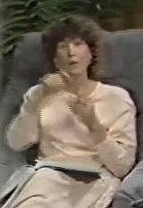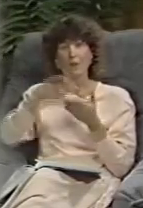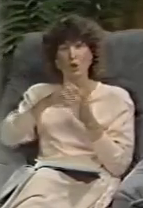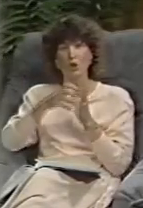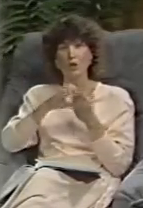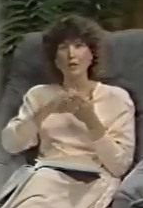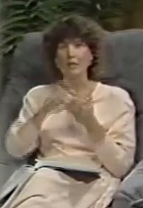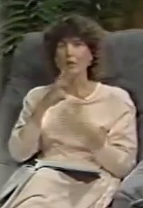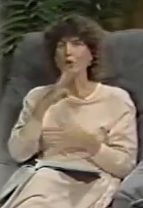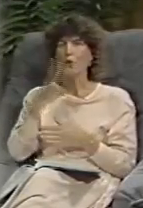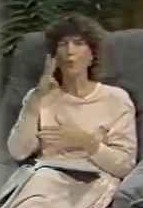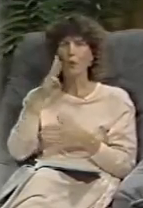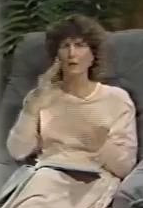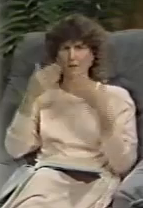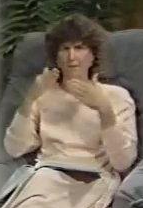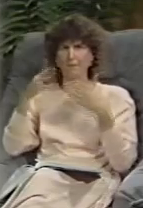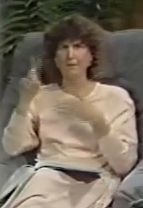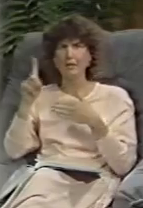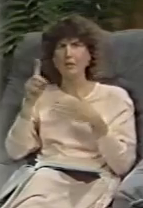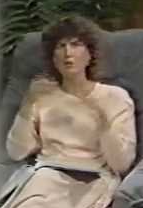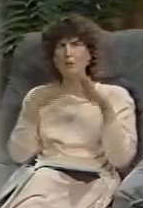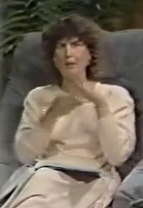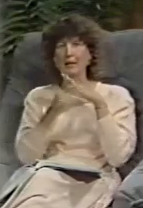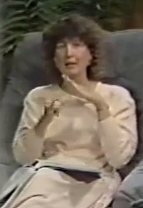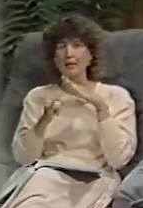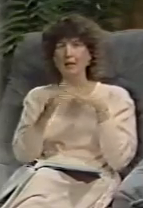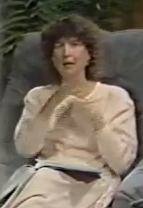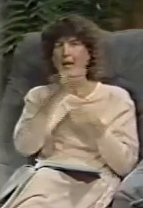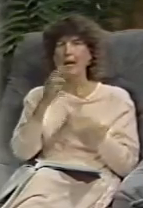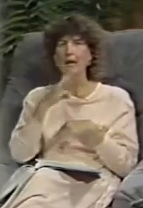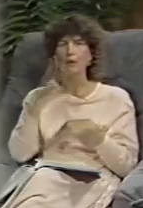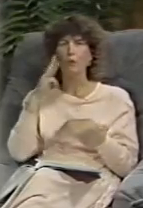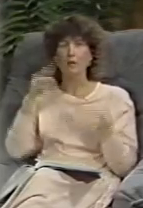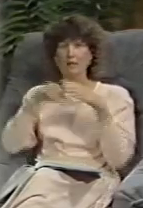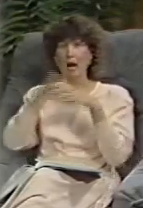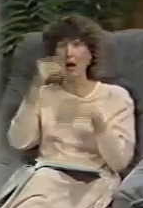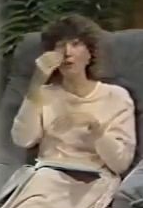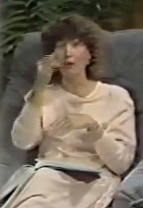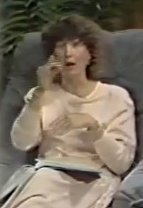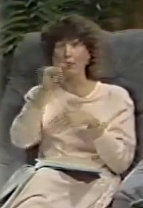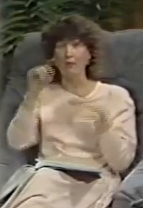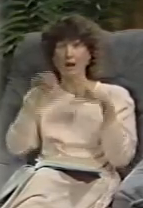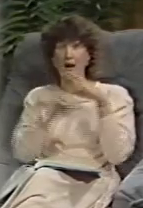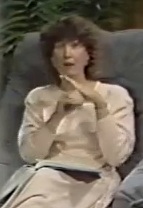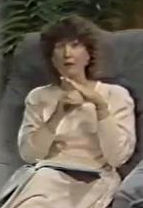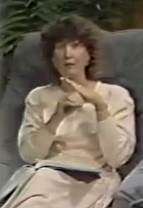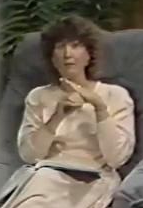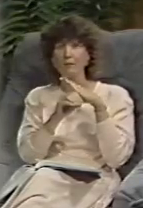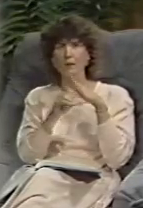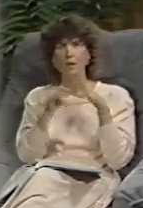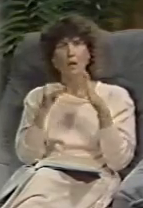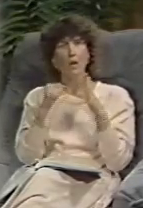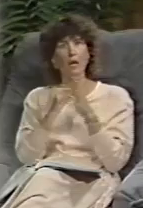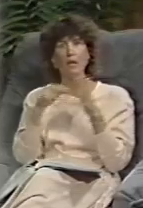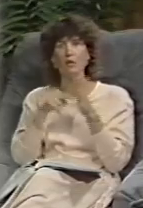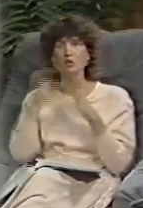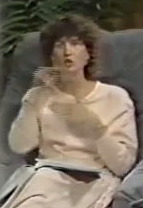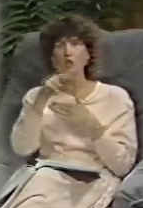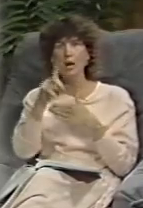When the cookie was finished baking and was out of the oven, it